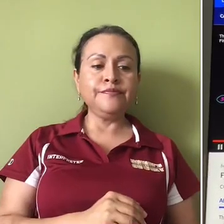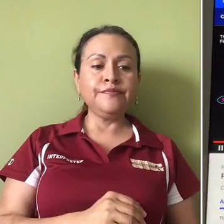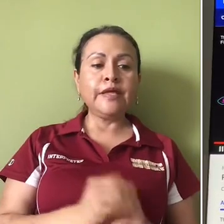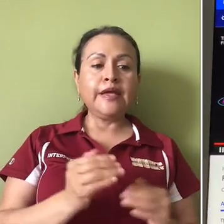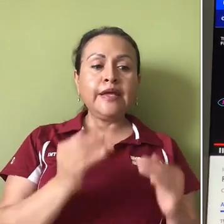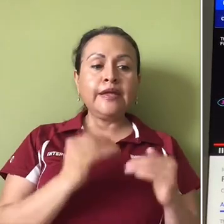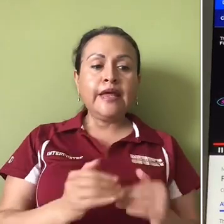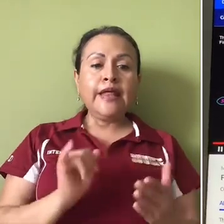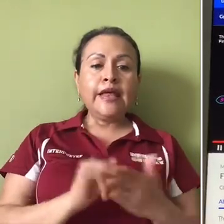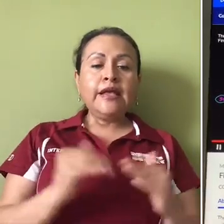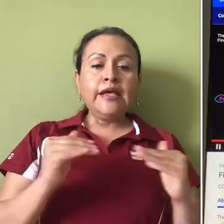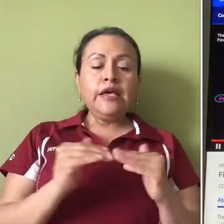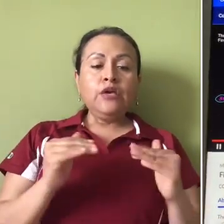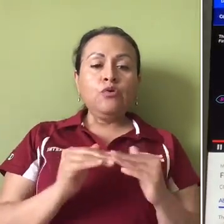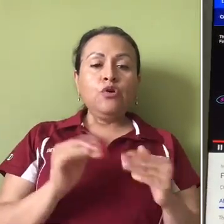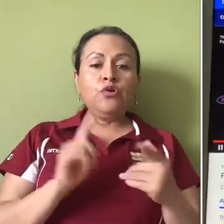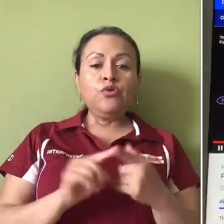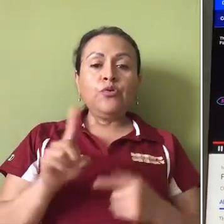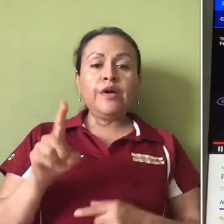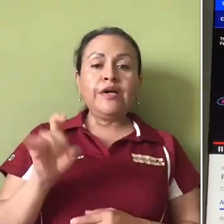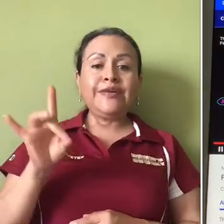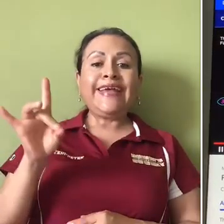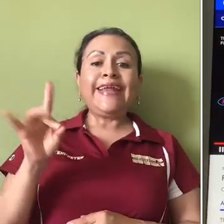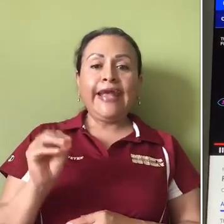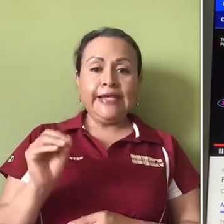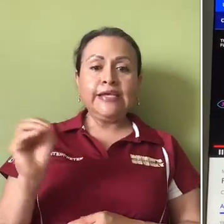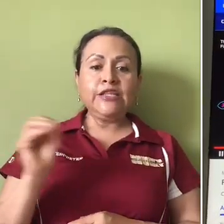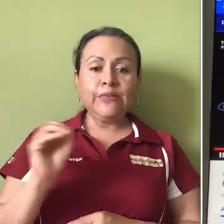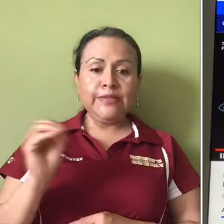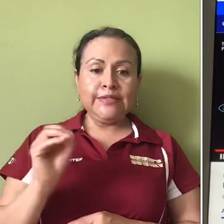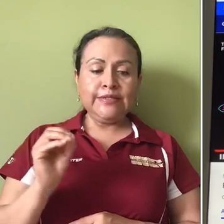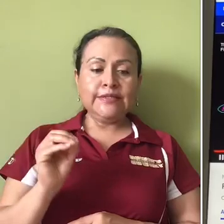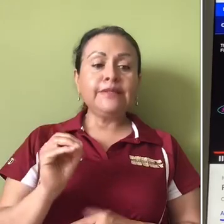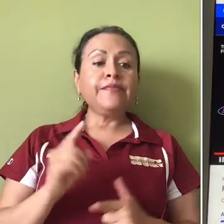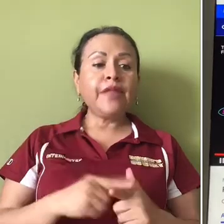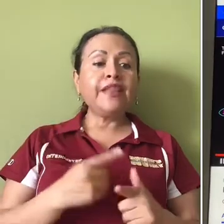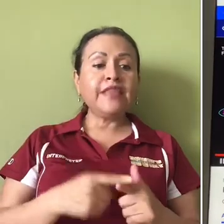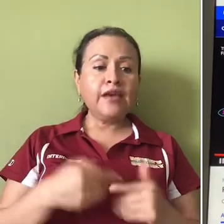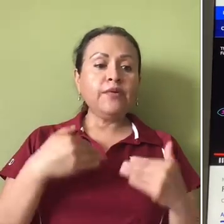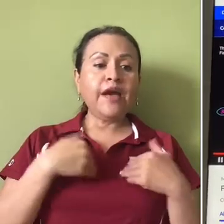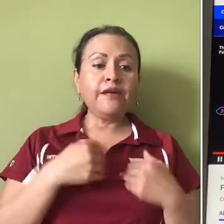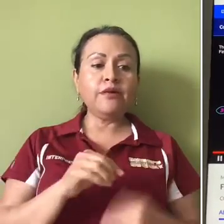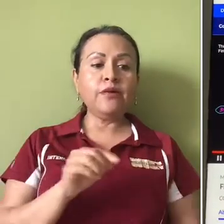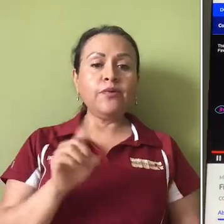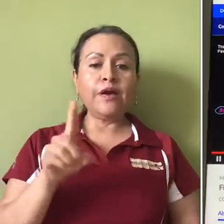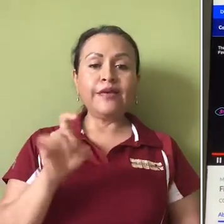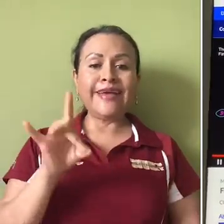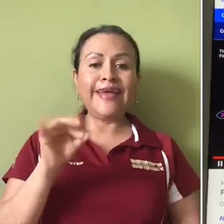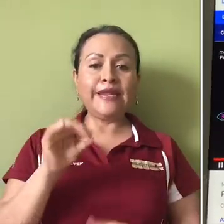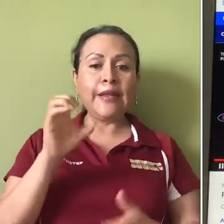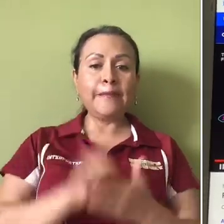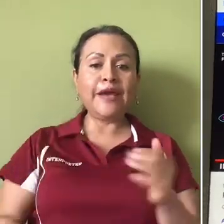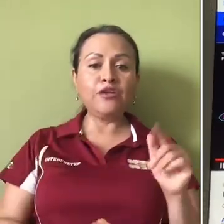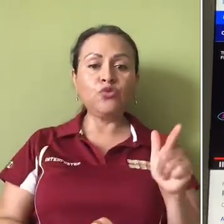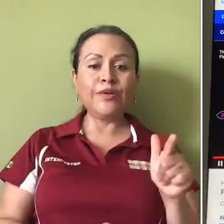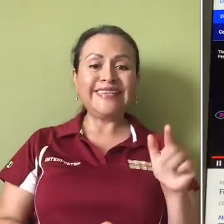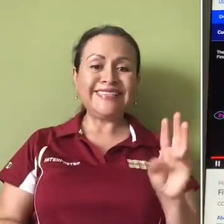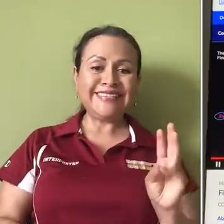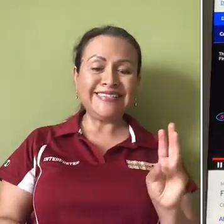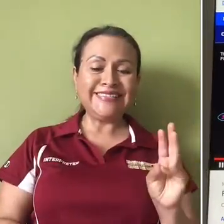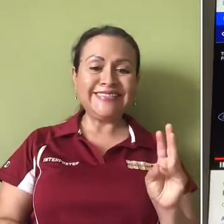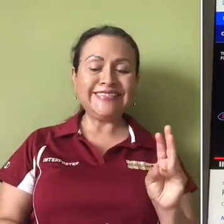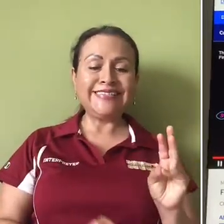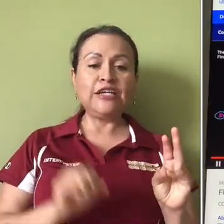And that is going to be equal to 180. And then we have, 180 minus 26. If we subtract 26 from